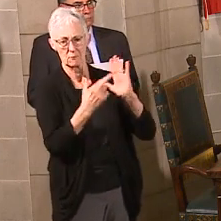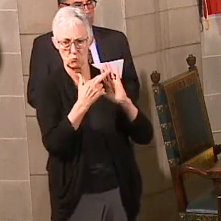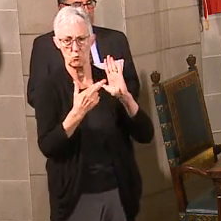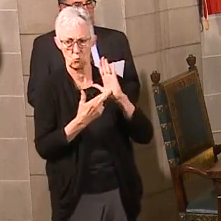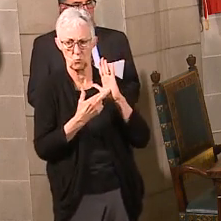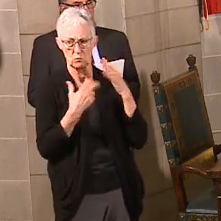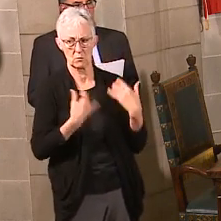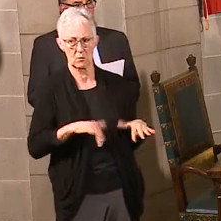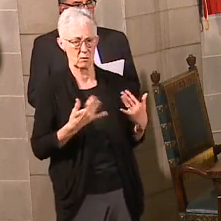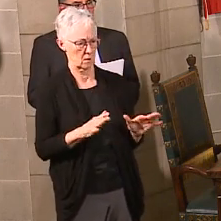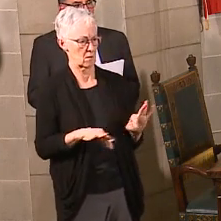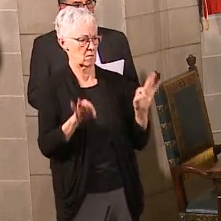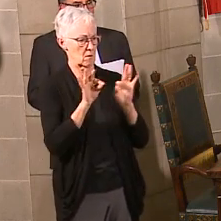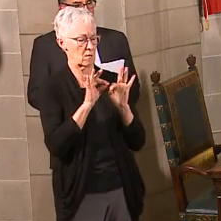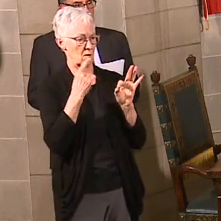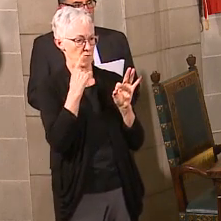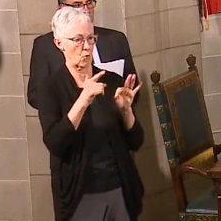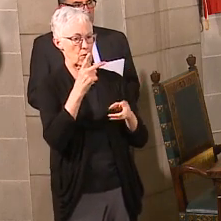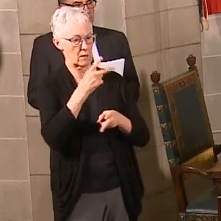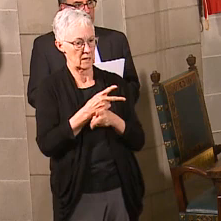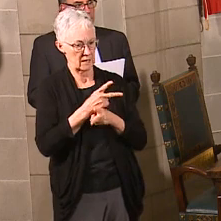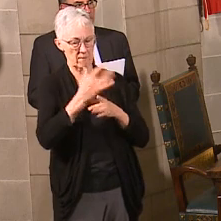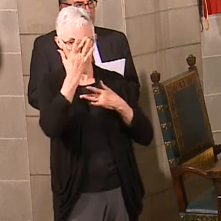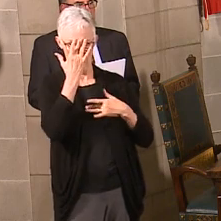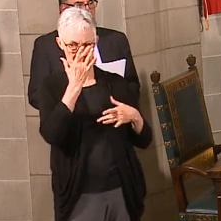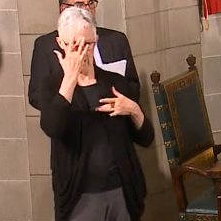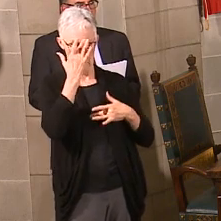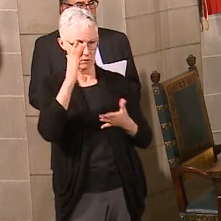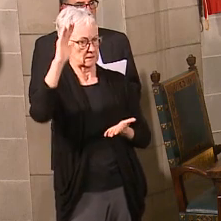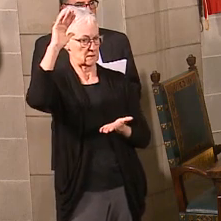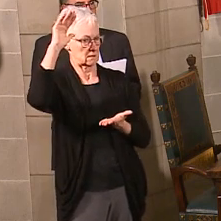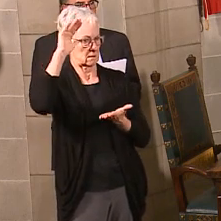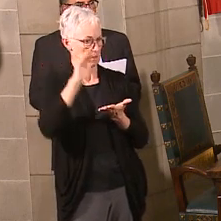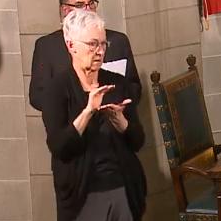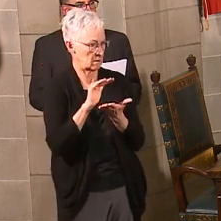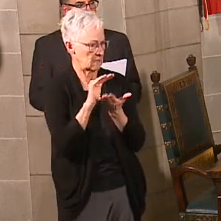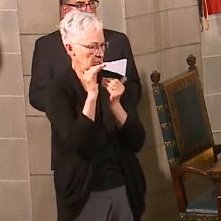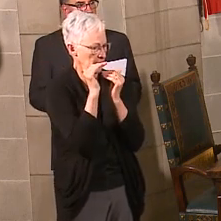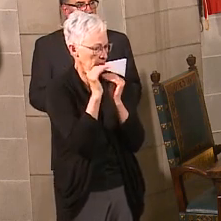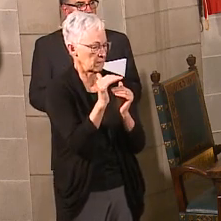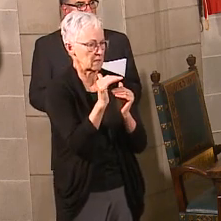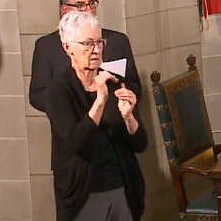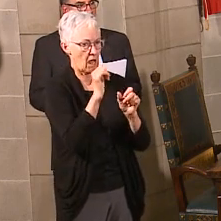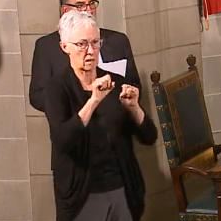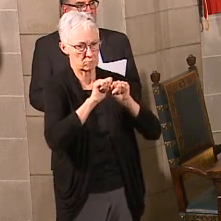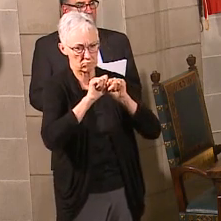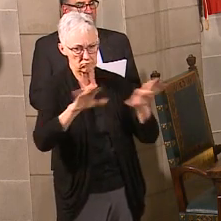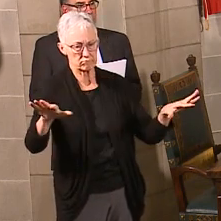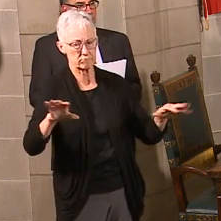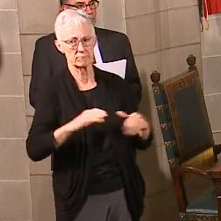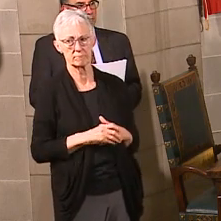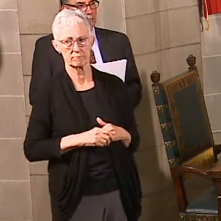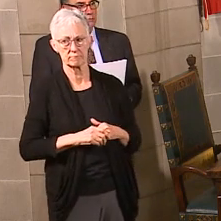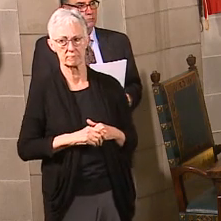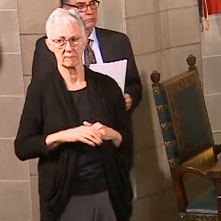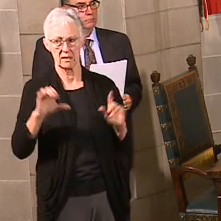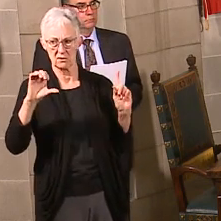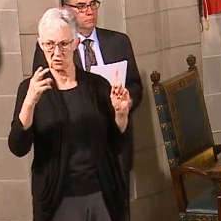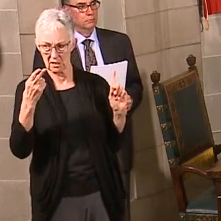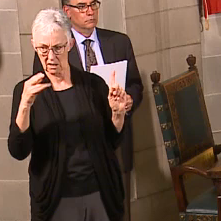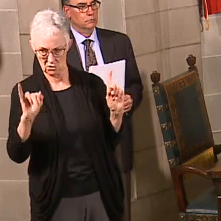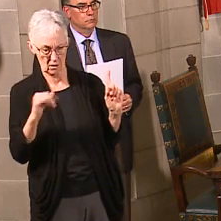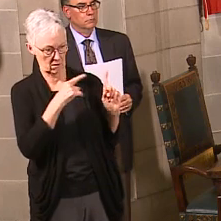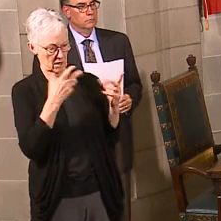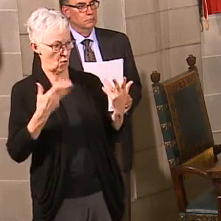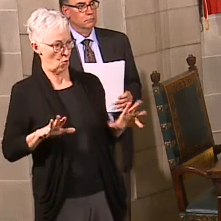are so important to slowing the spread of the virus down. We're also going to be doing, I mentioned CHI has taken out ads in Spanish to be able to help